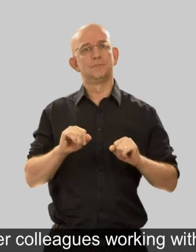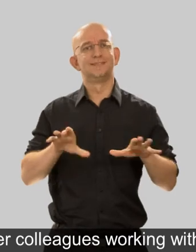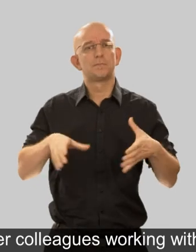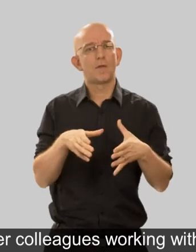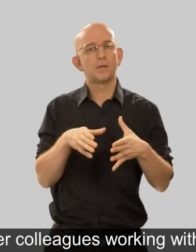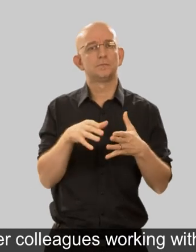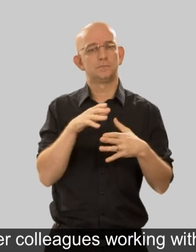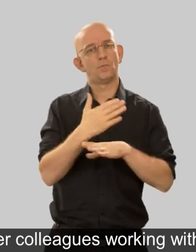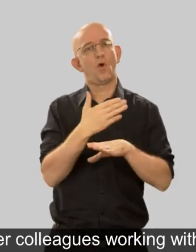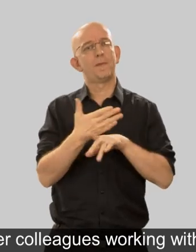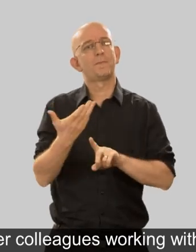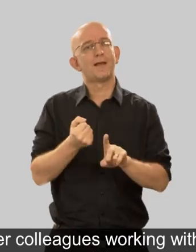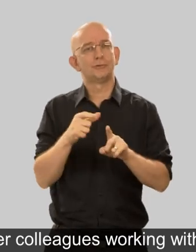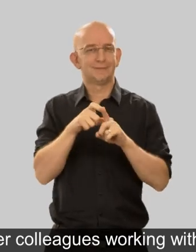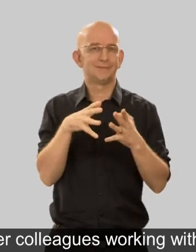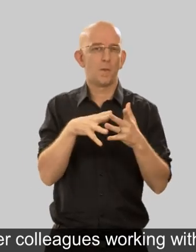the Department for Work and Pensions